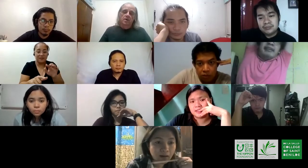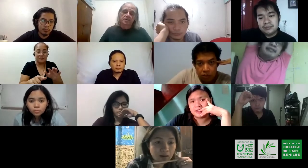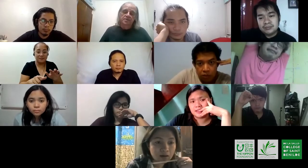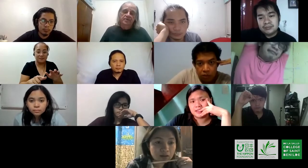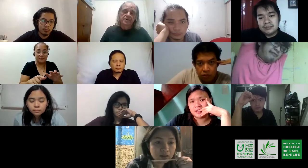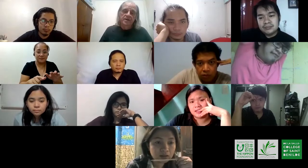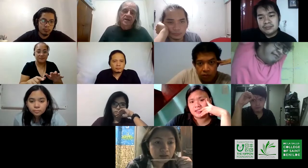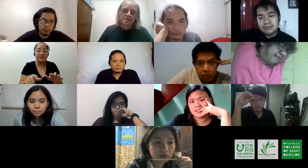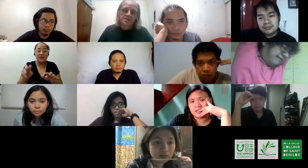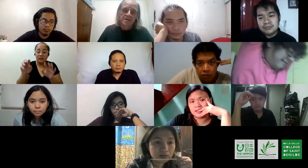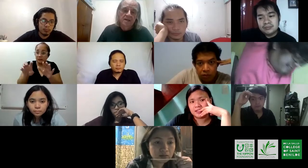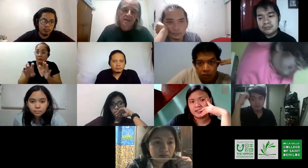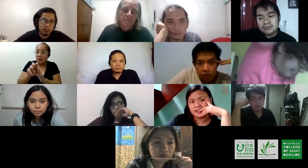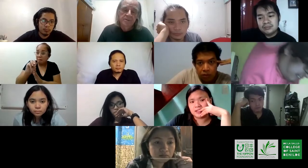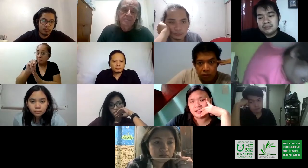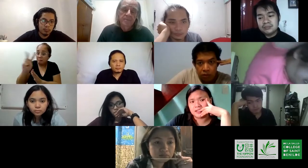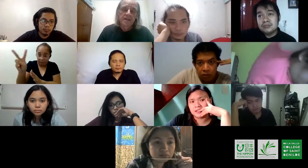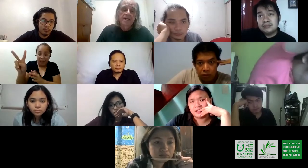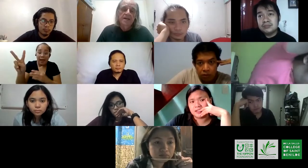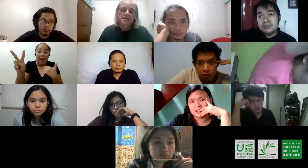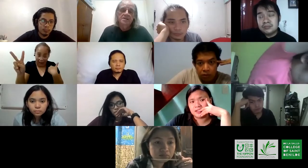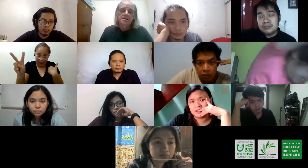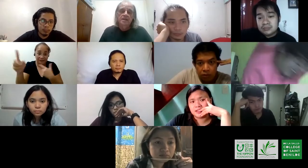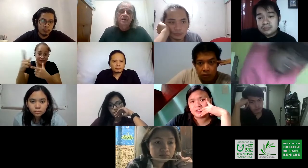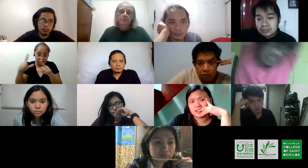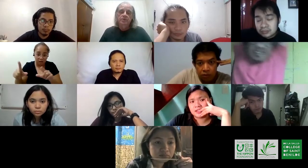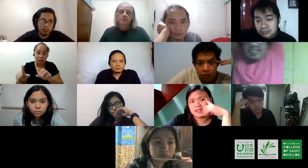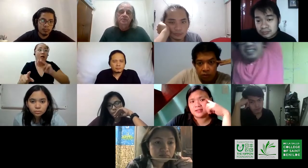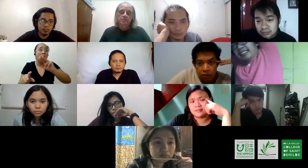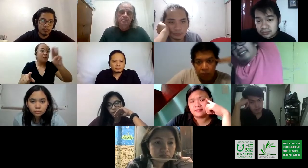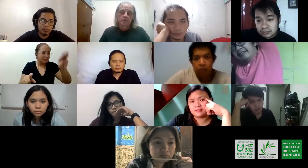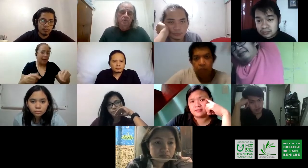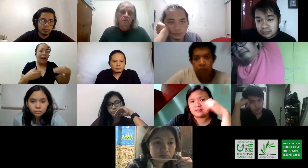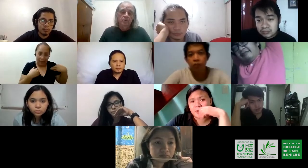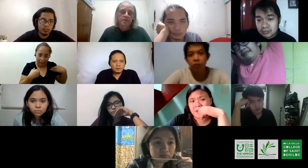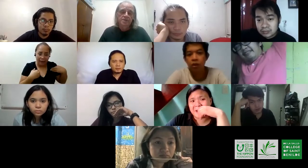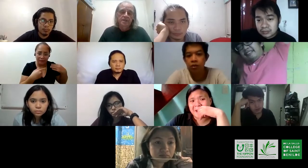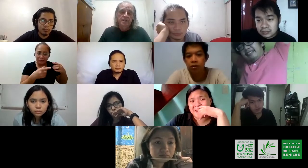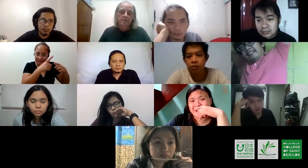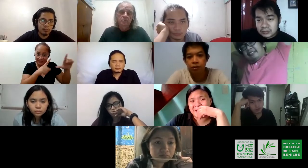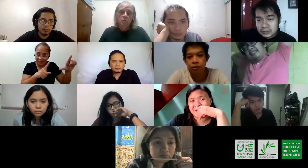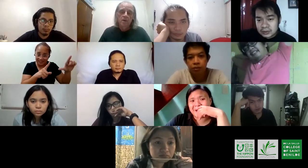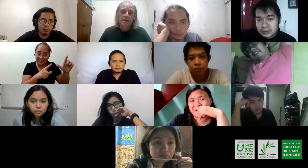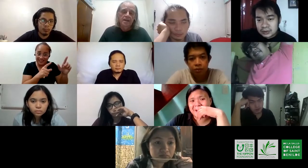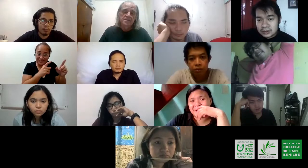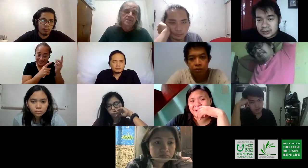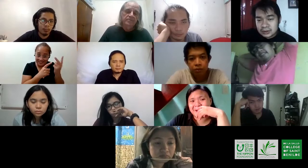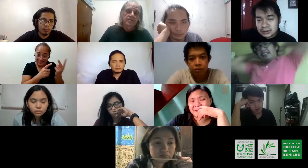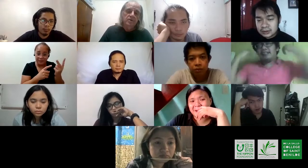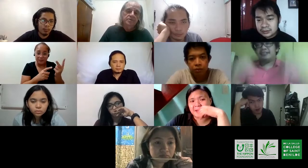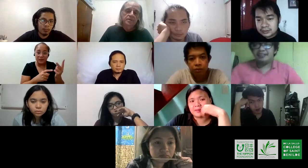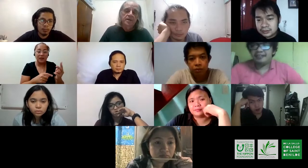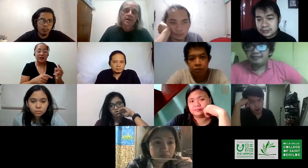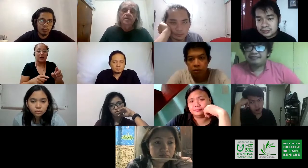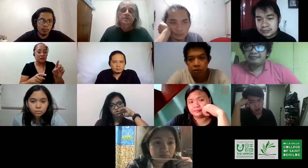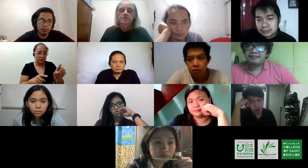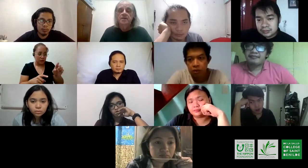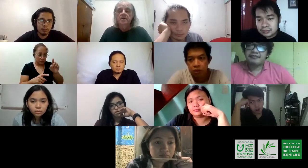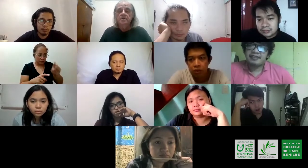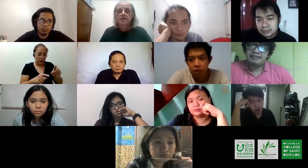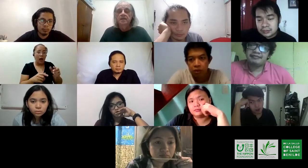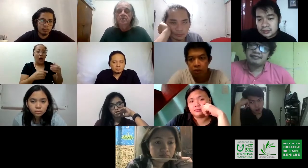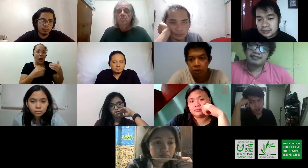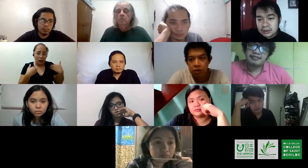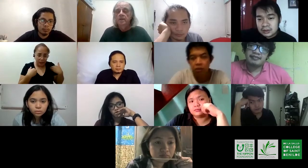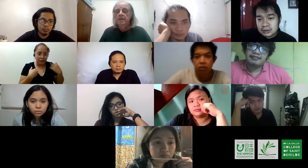So Martha's Vineyard has a sign language and Manila has a sign language. What do we see? One has a deaf culture, the other does